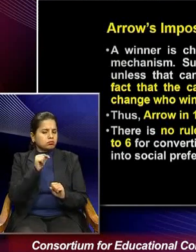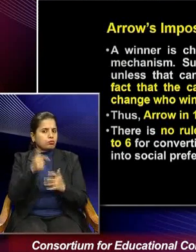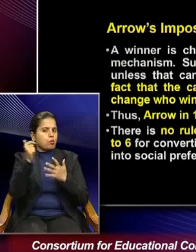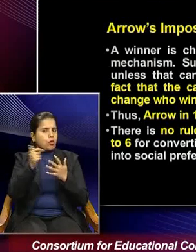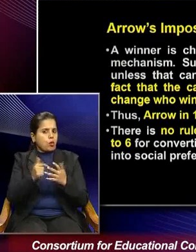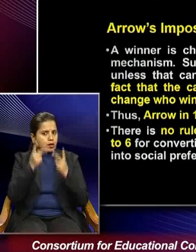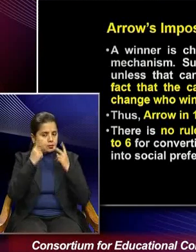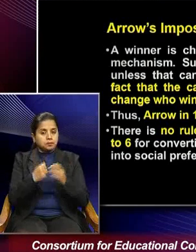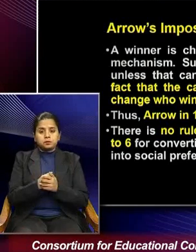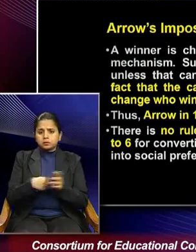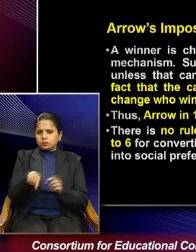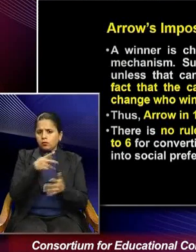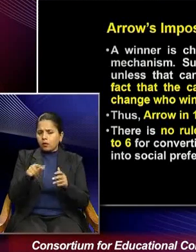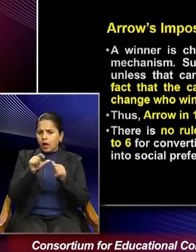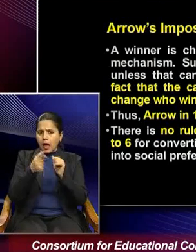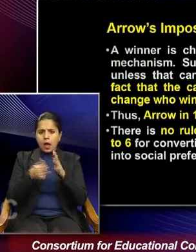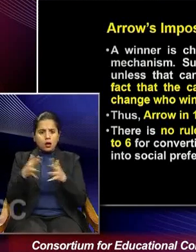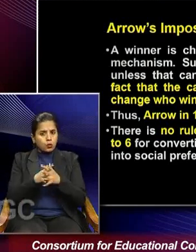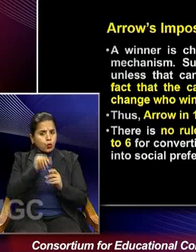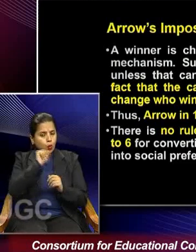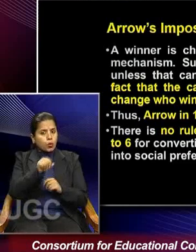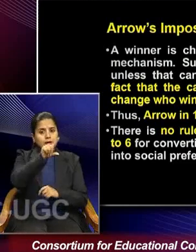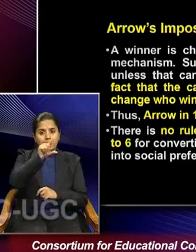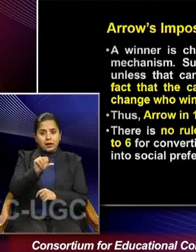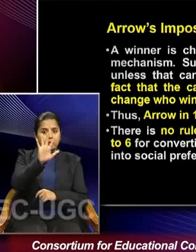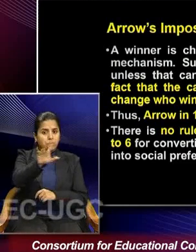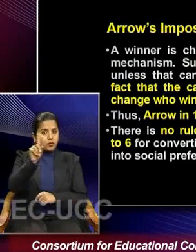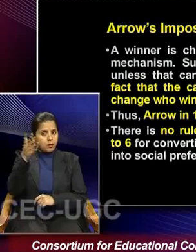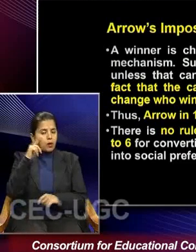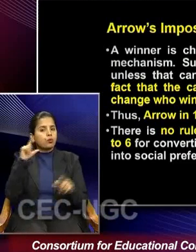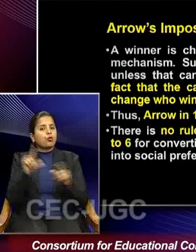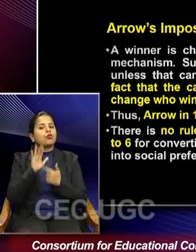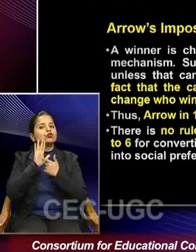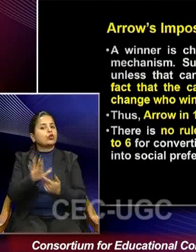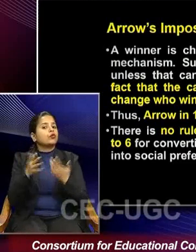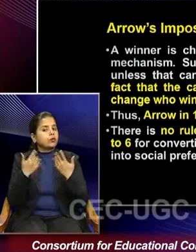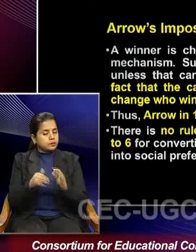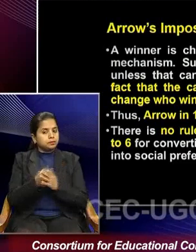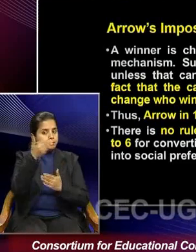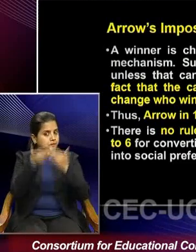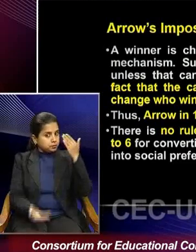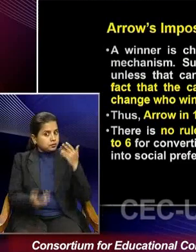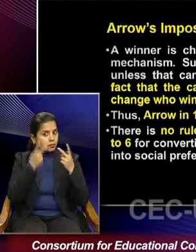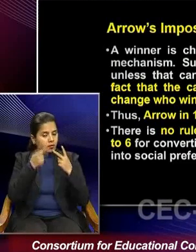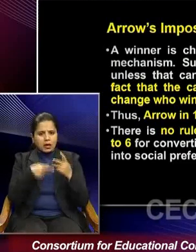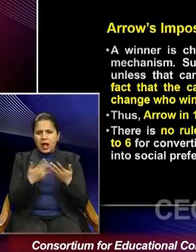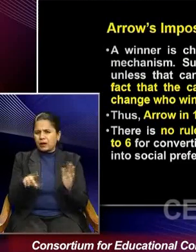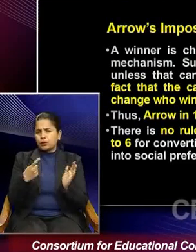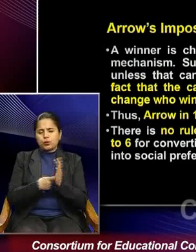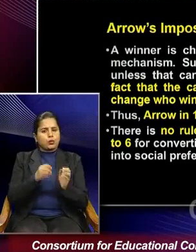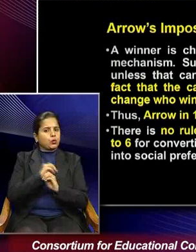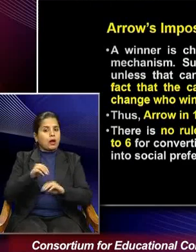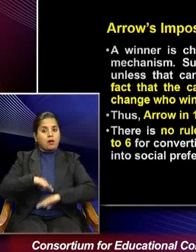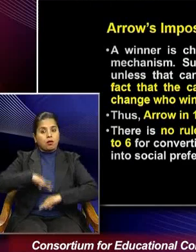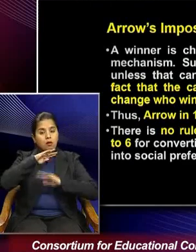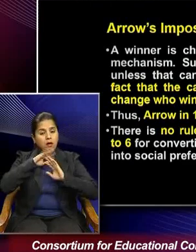criteria. Thus, Arrow in 1951 proves the following. There is no rule that is